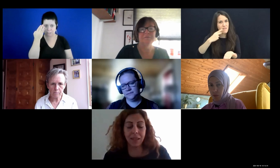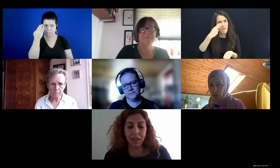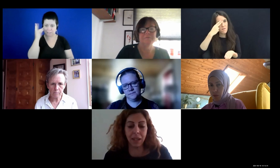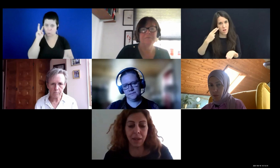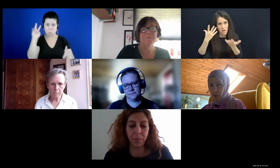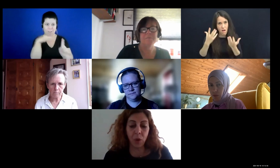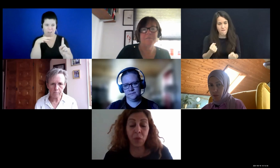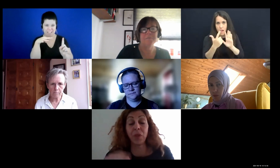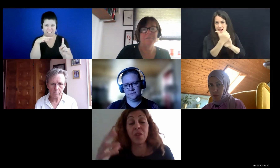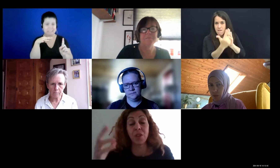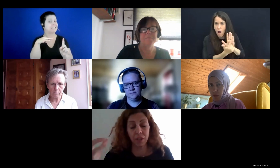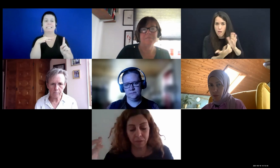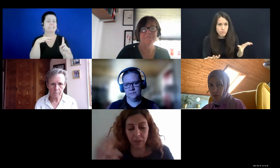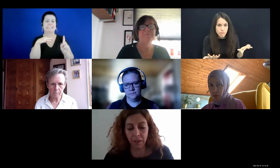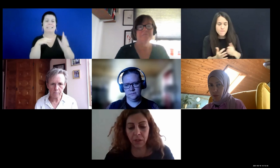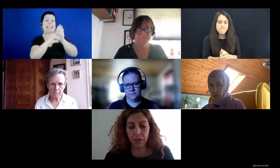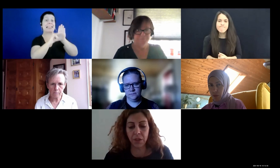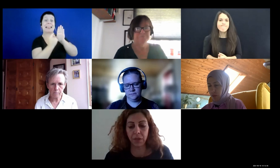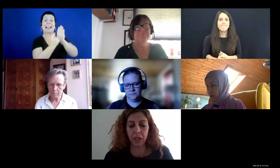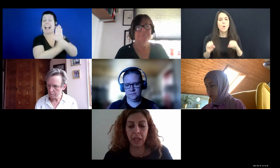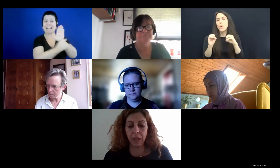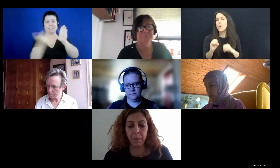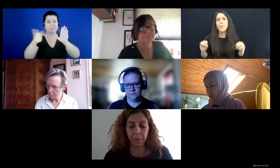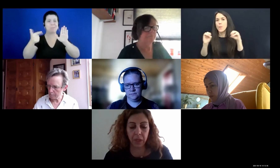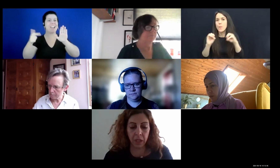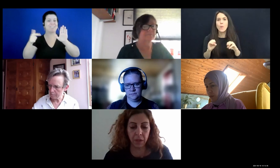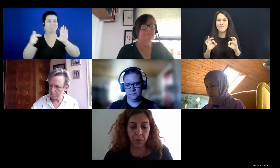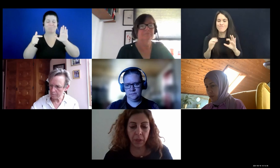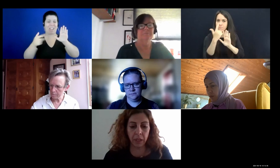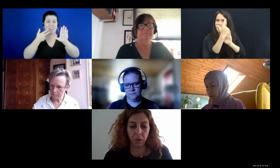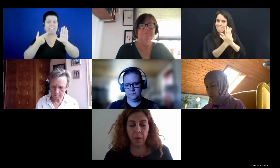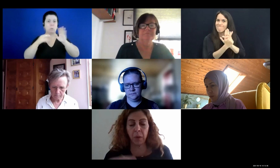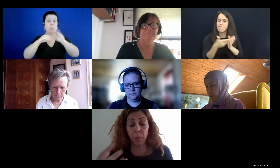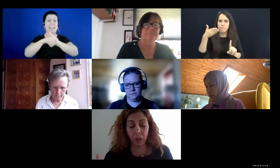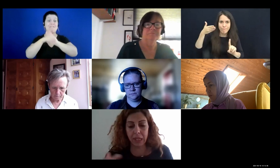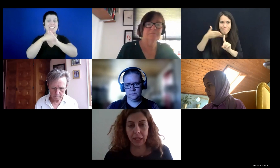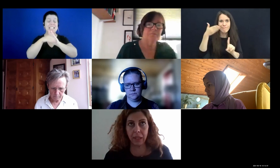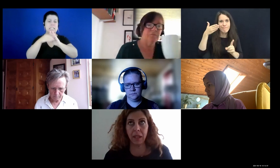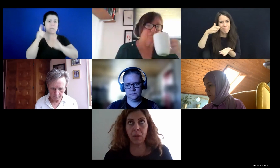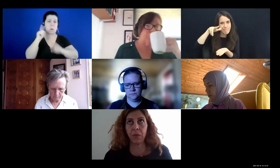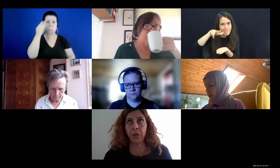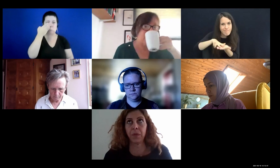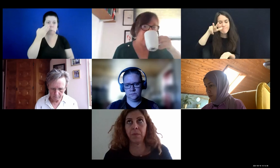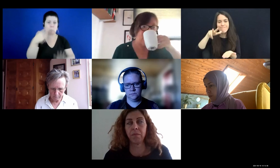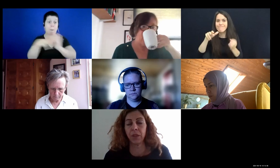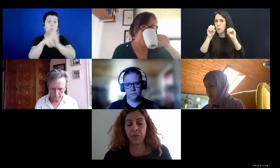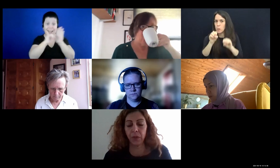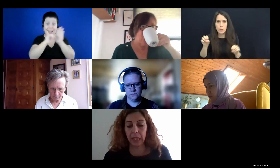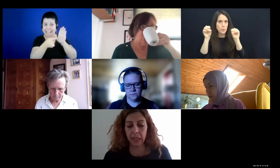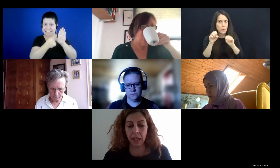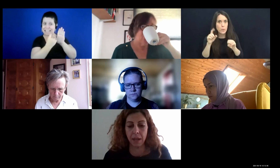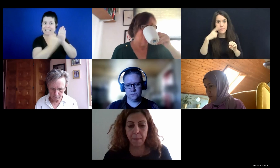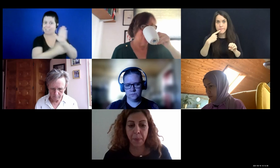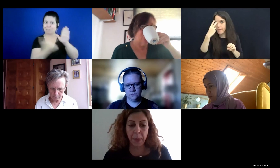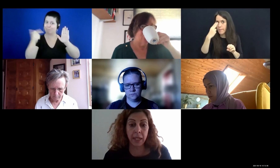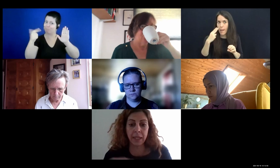explicit official recognition if we talk about policy or if we kind of look